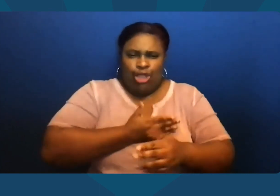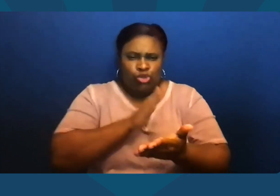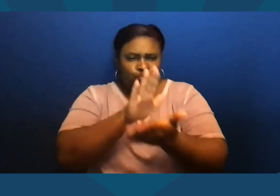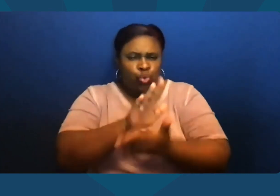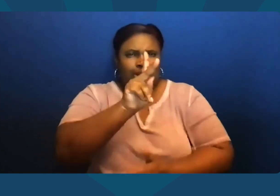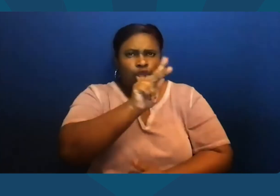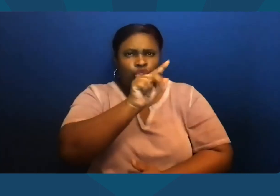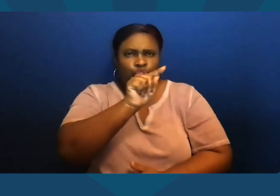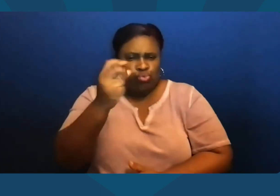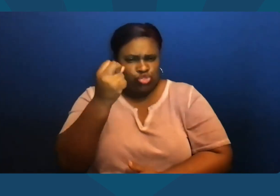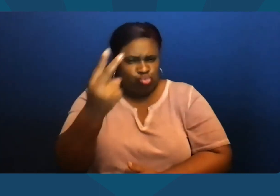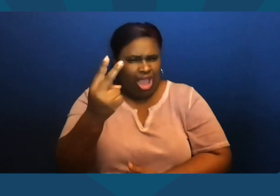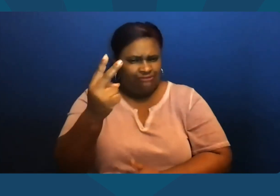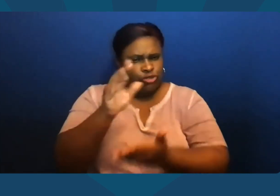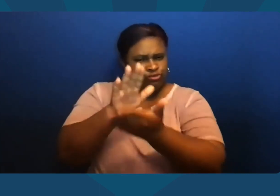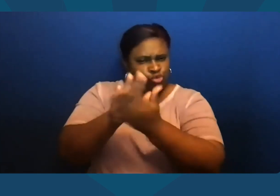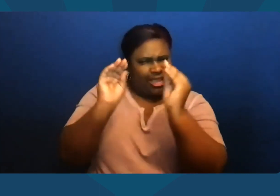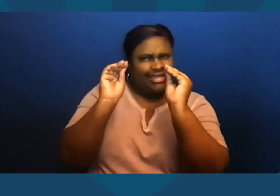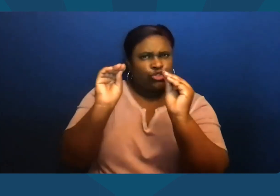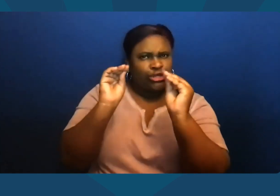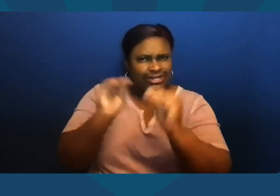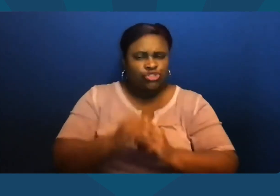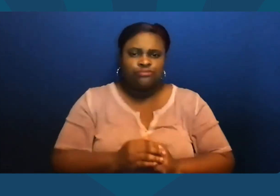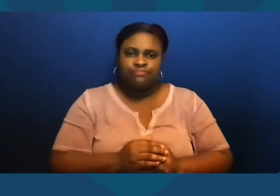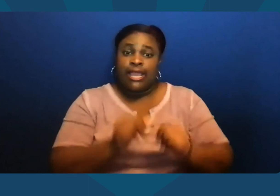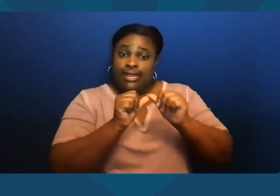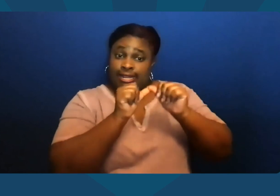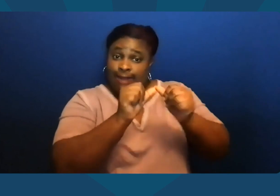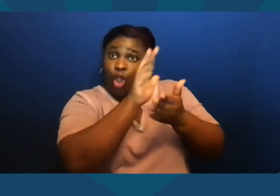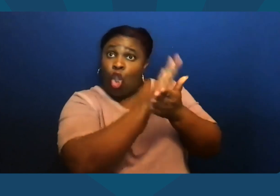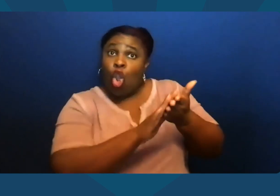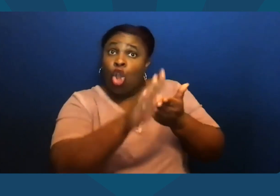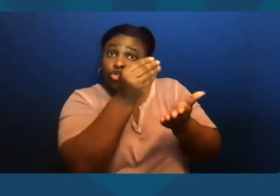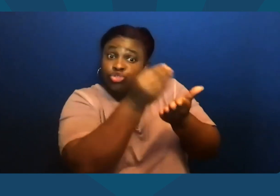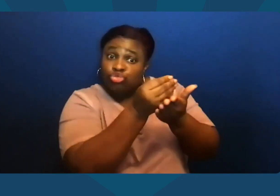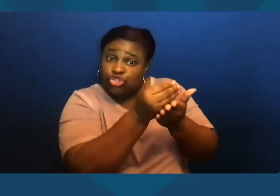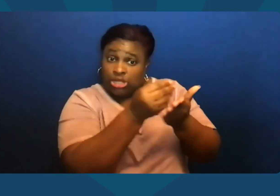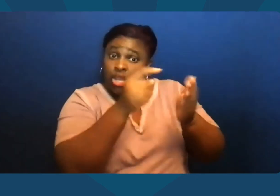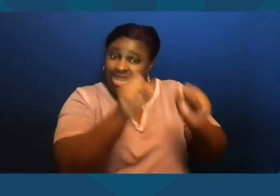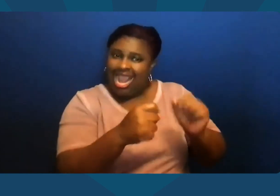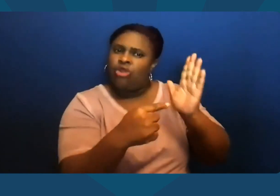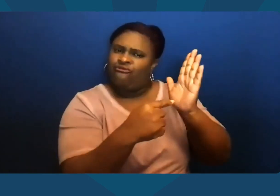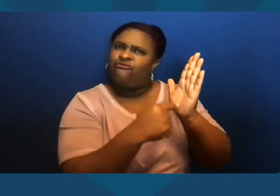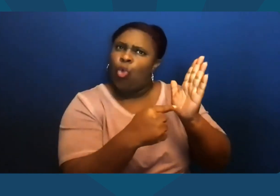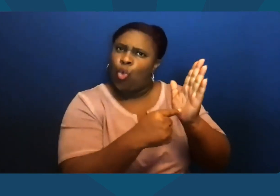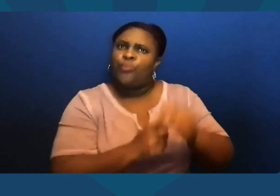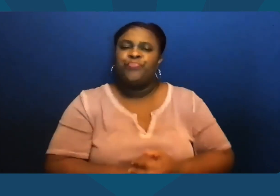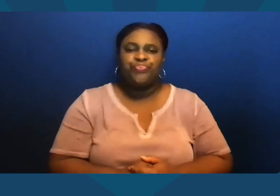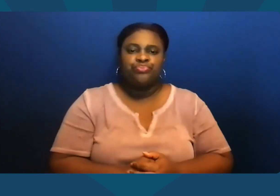college tuition affordable, fight crime, and balance the state budget.